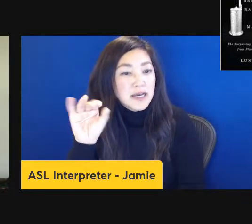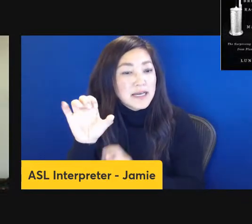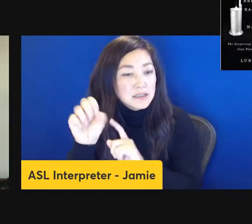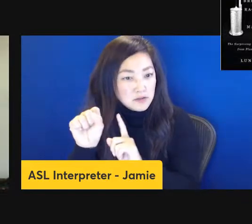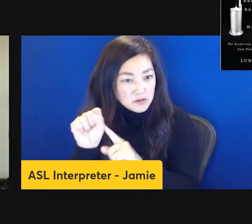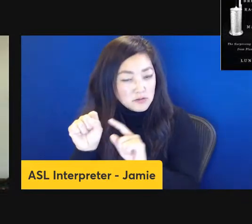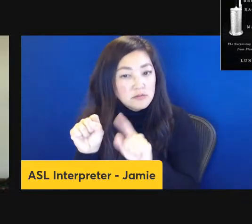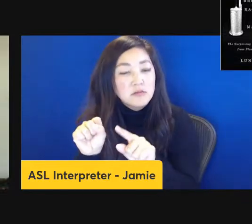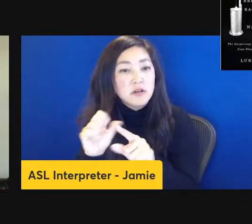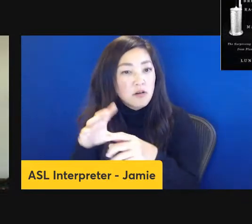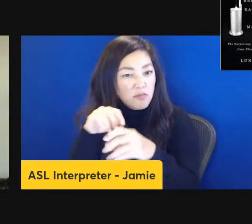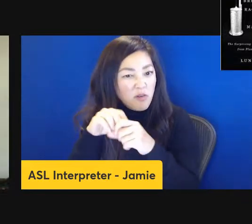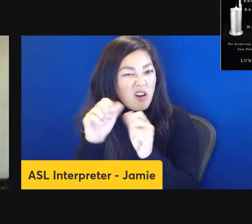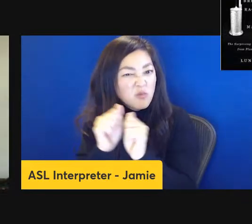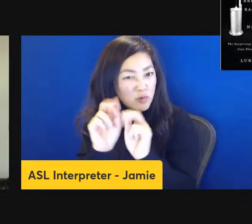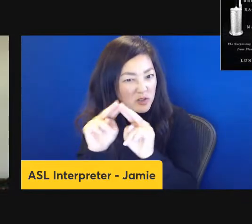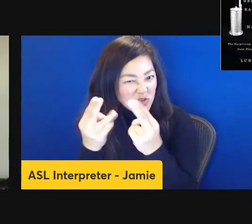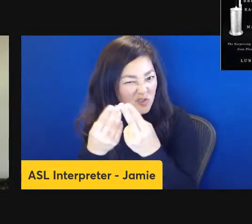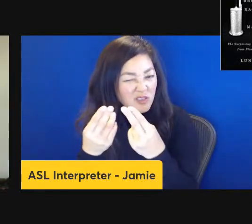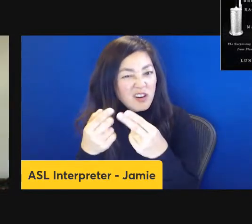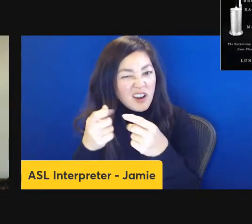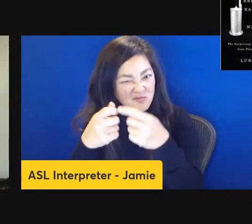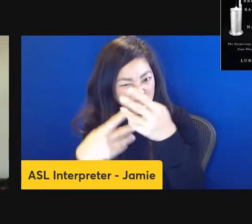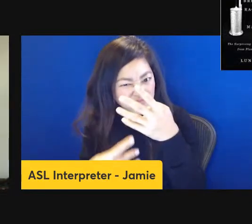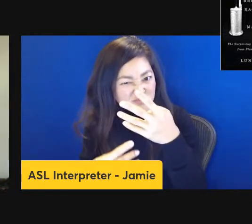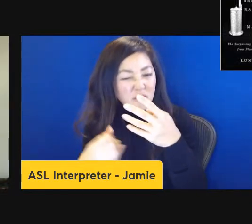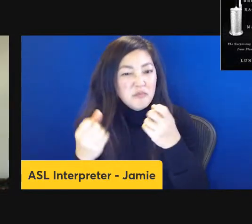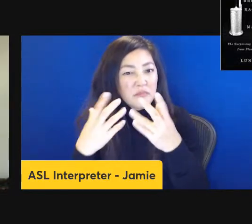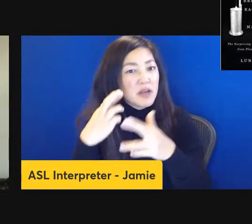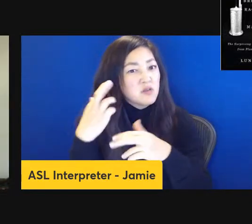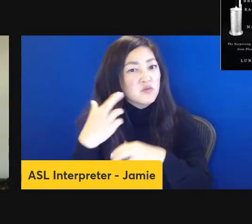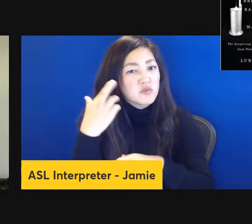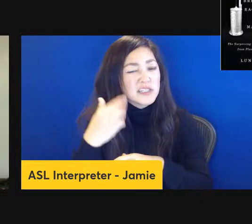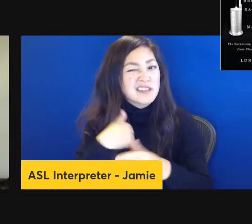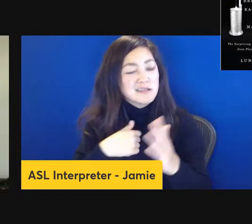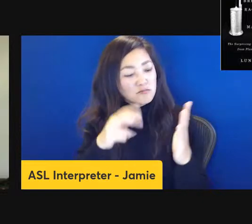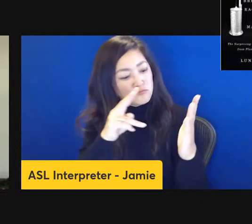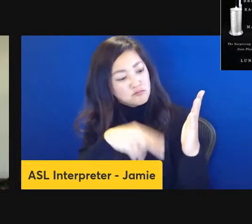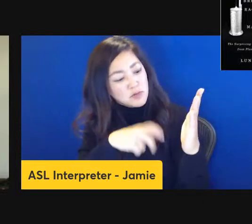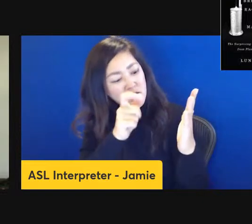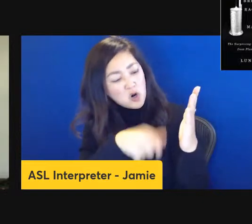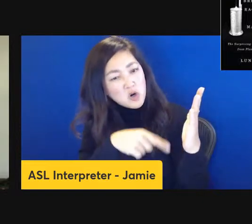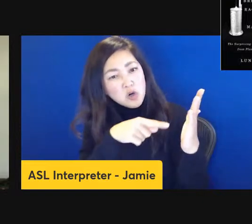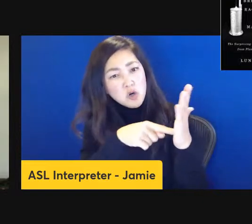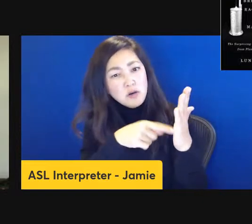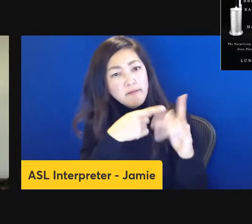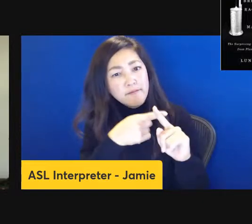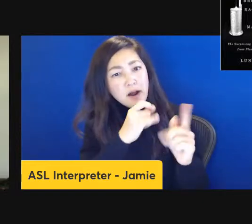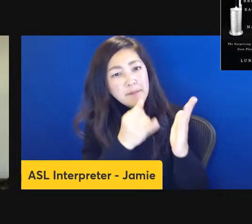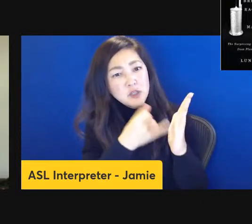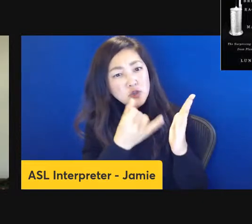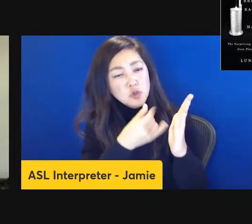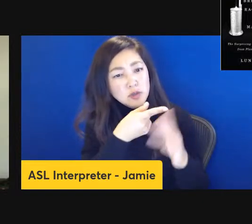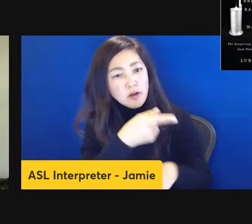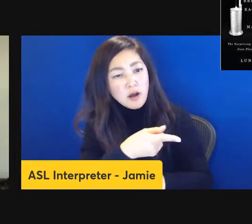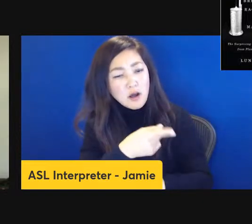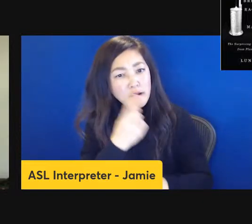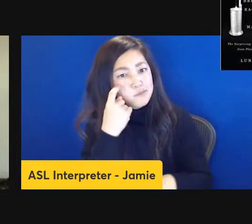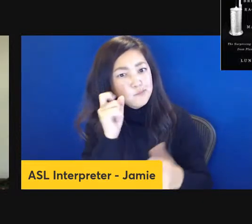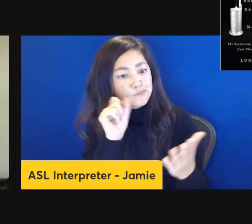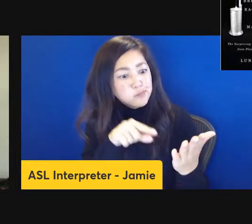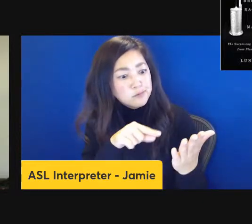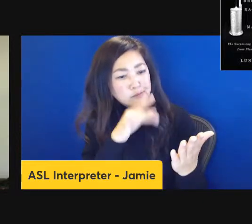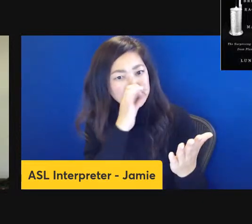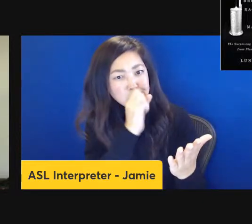in a union. So there were a lot of reasons when I saw this article in the Providence Journal that it caught my